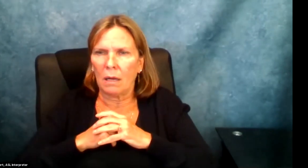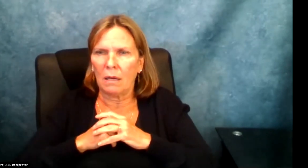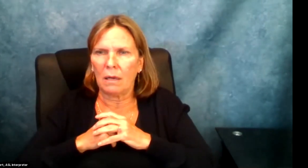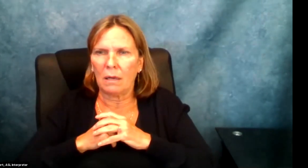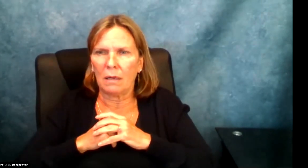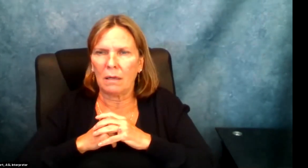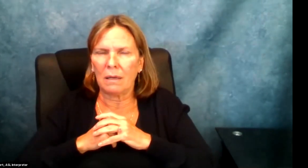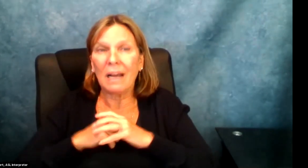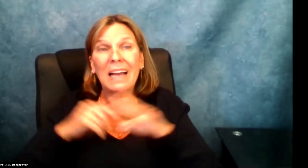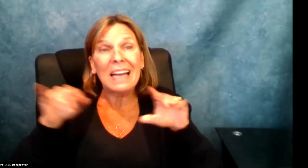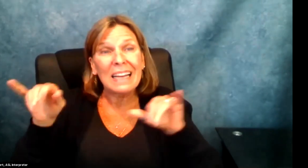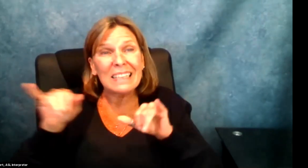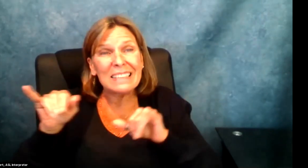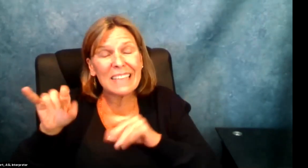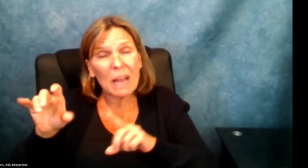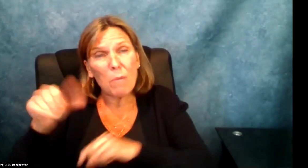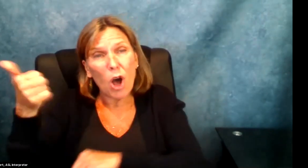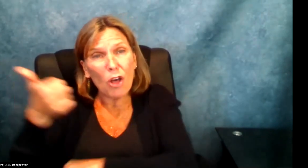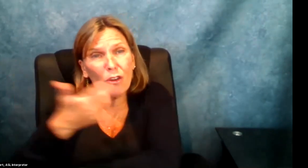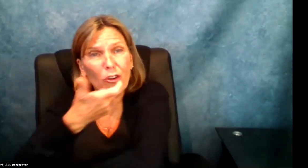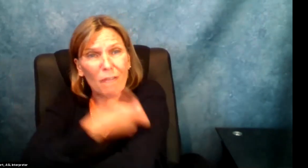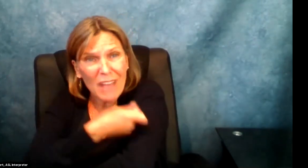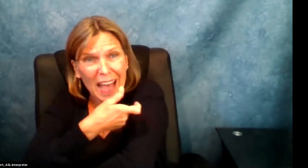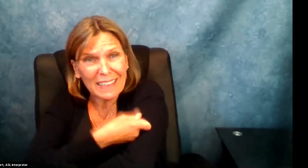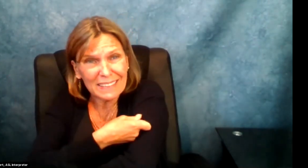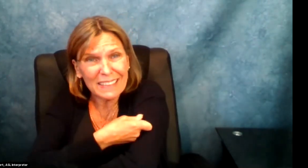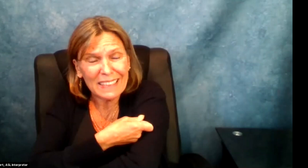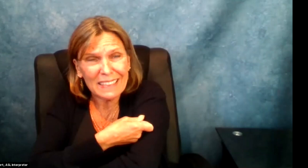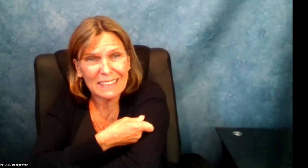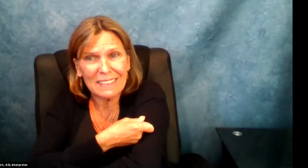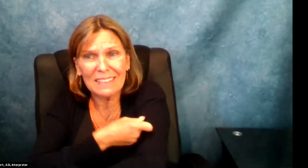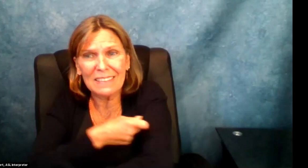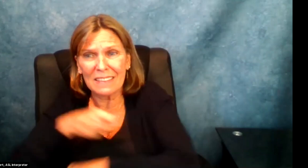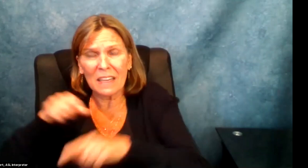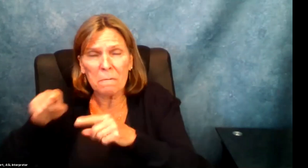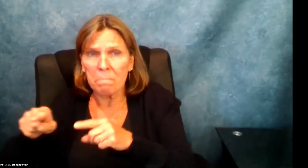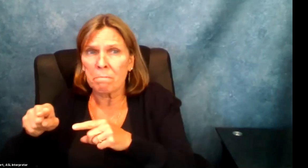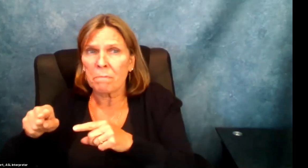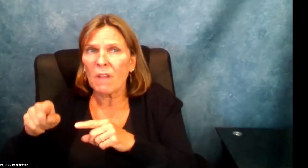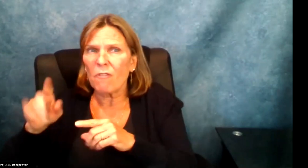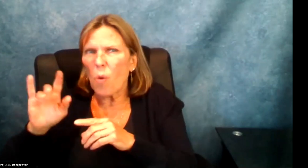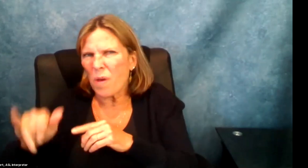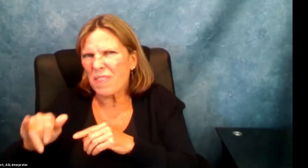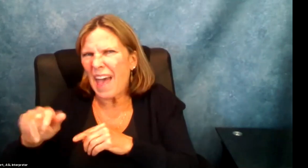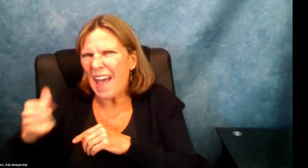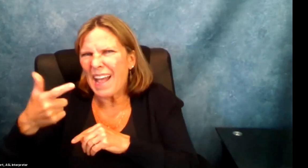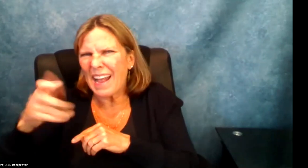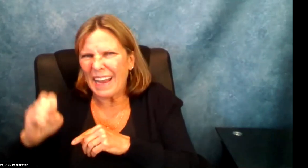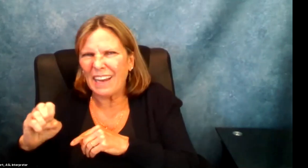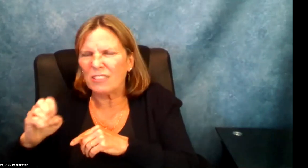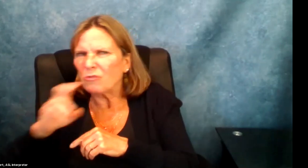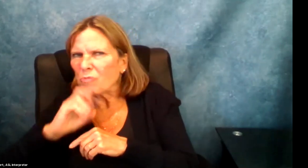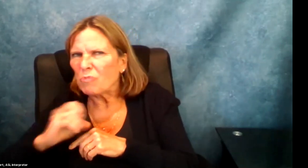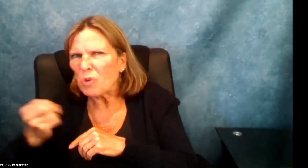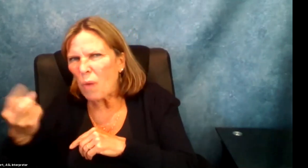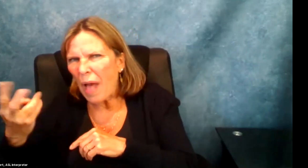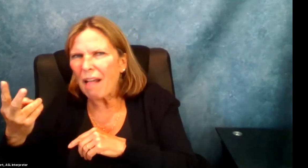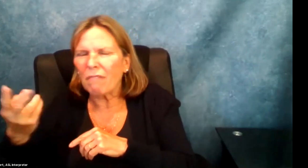other vaccines. So we give other vaccines during this age group. And